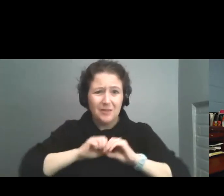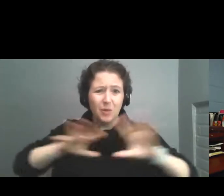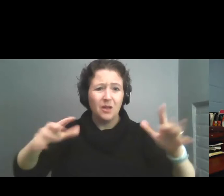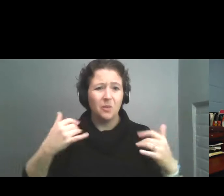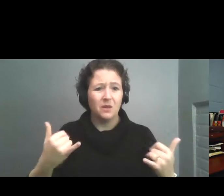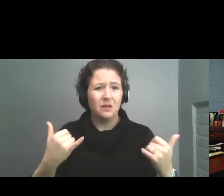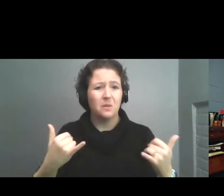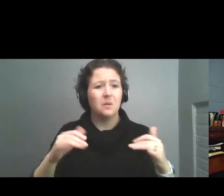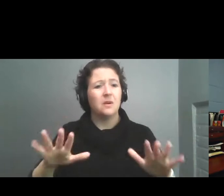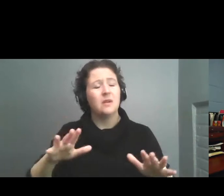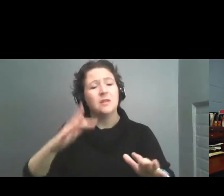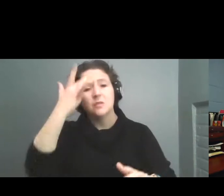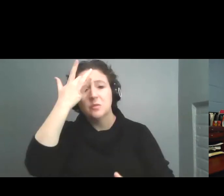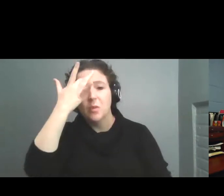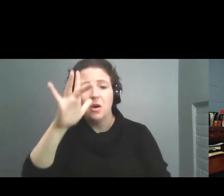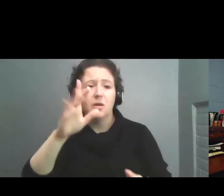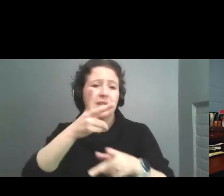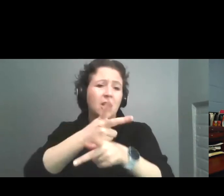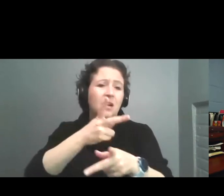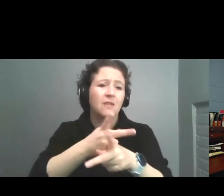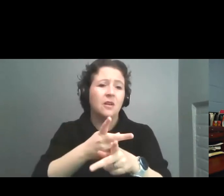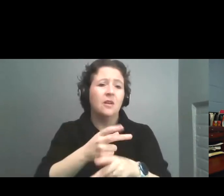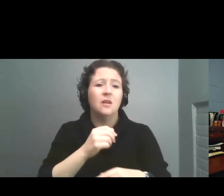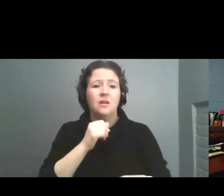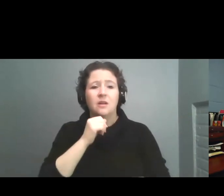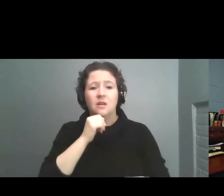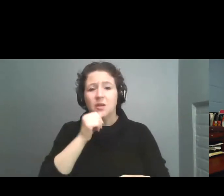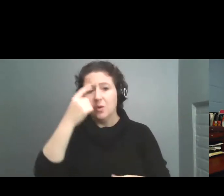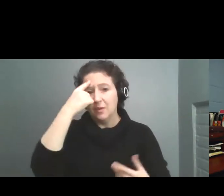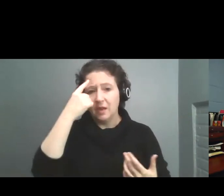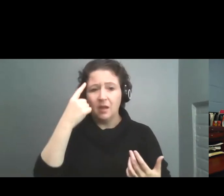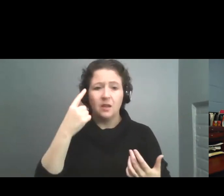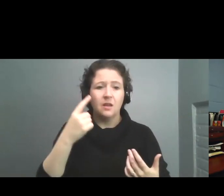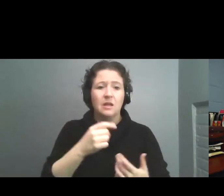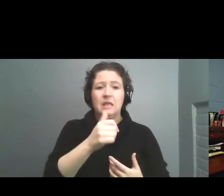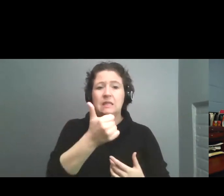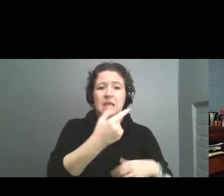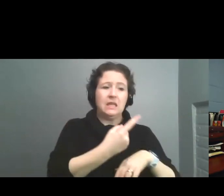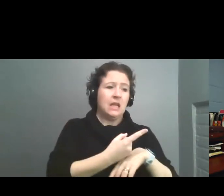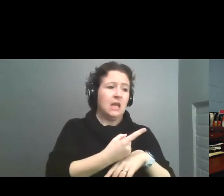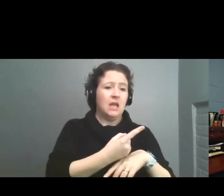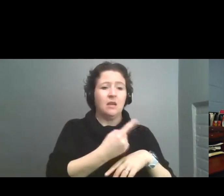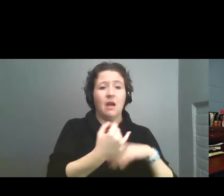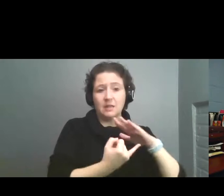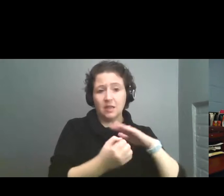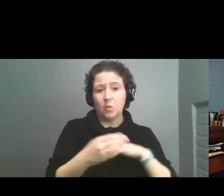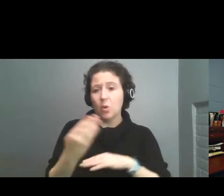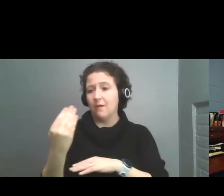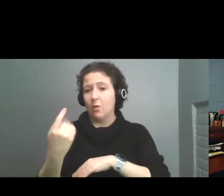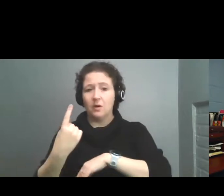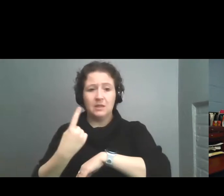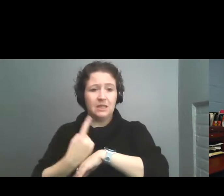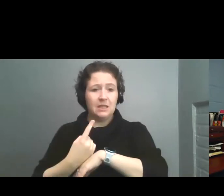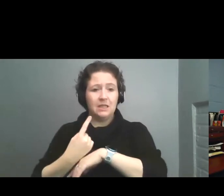year. Don't let a 10-plus day isolation or 14-day plus quarantine creep up and sideline